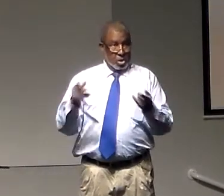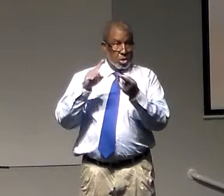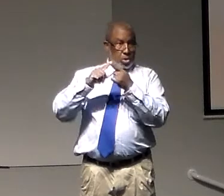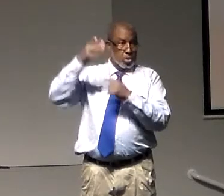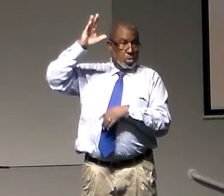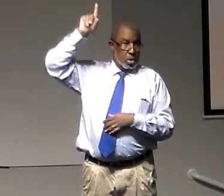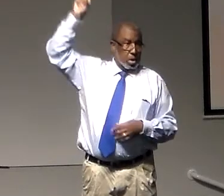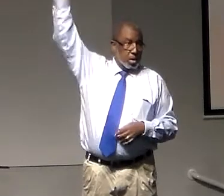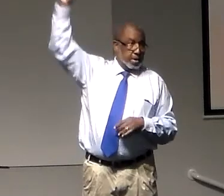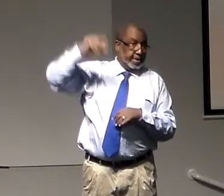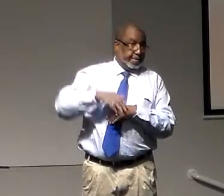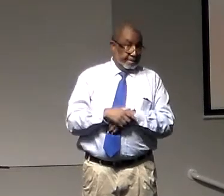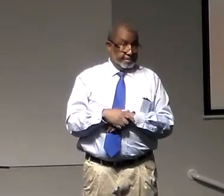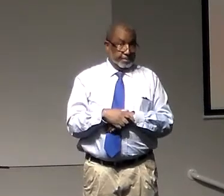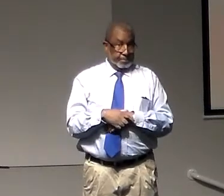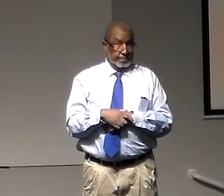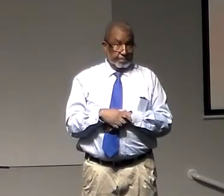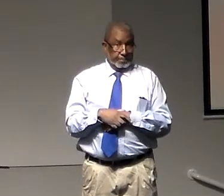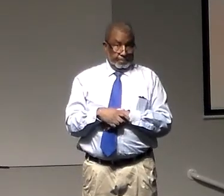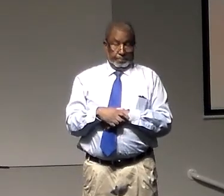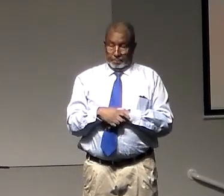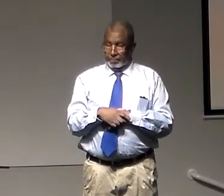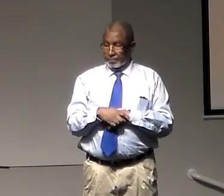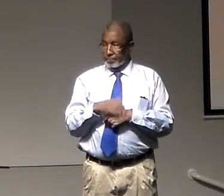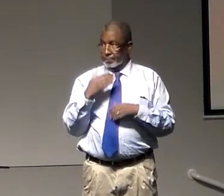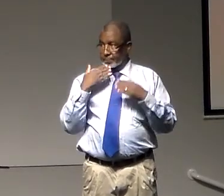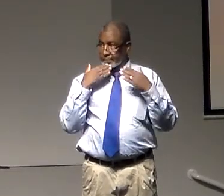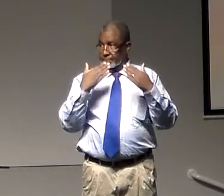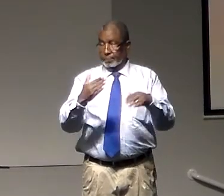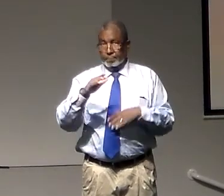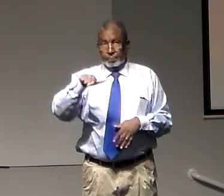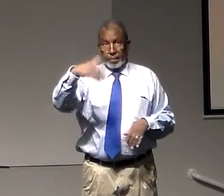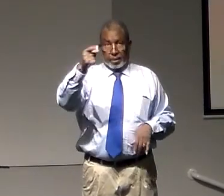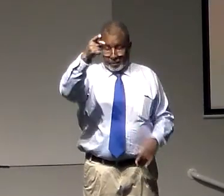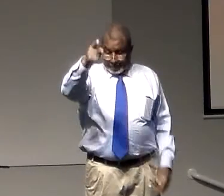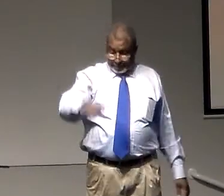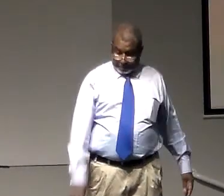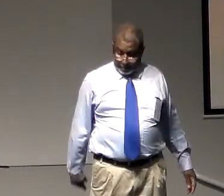to God? Thank you so much.